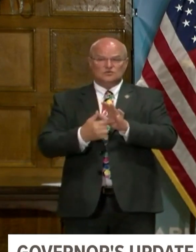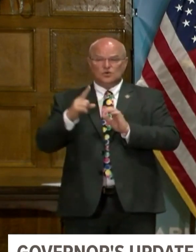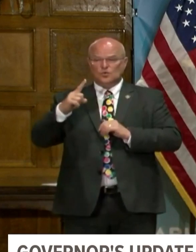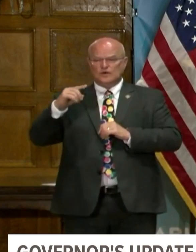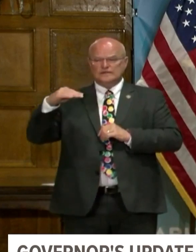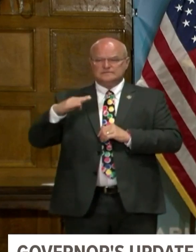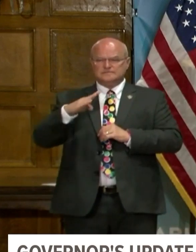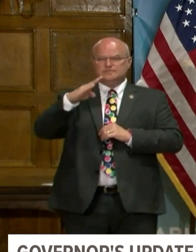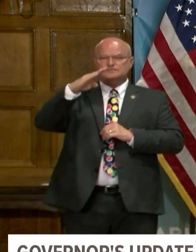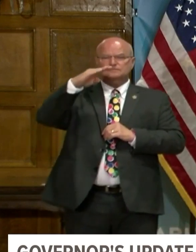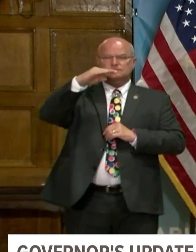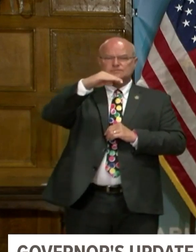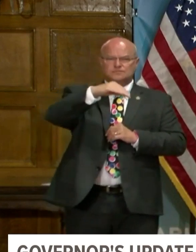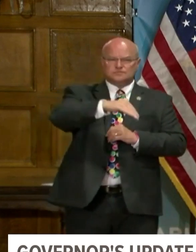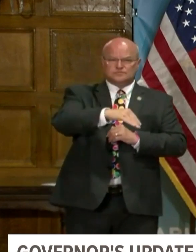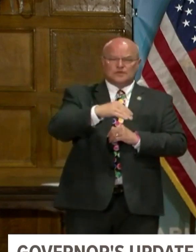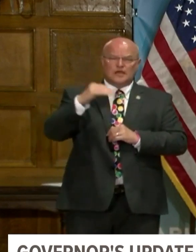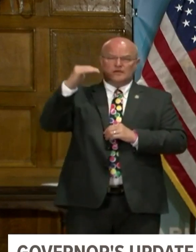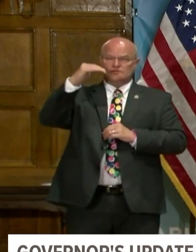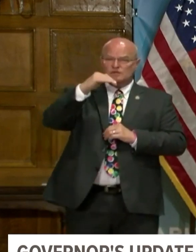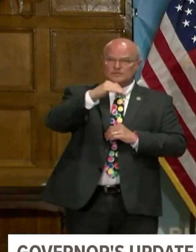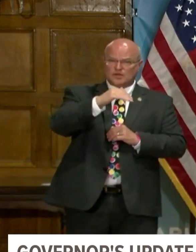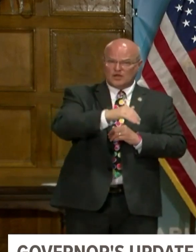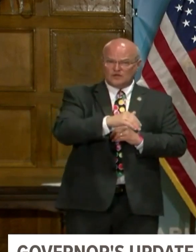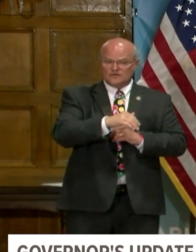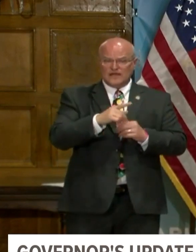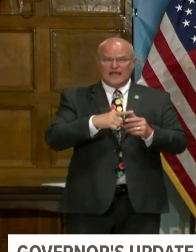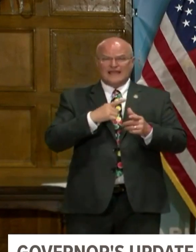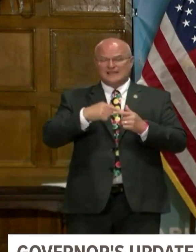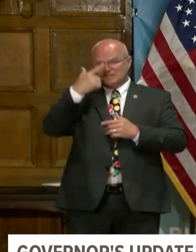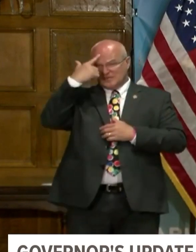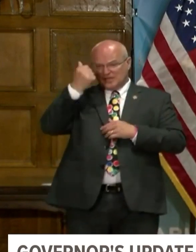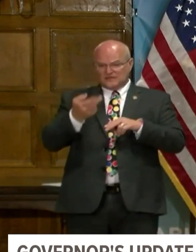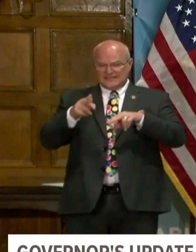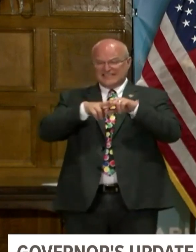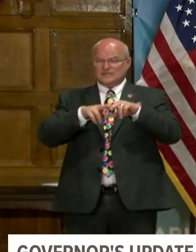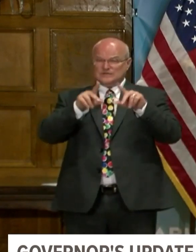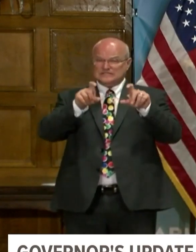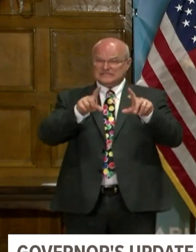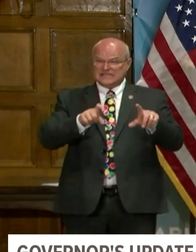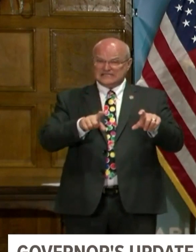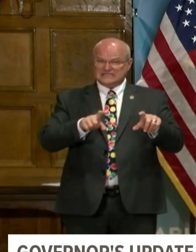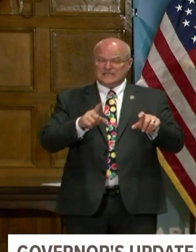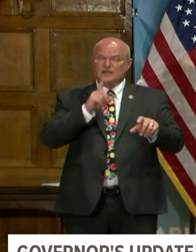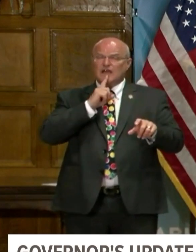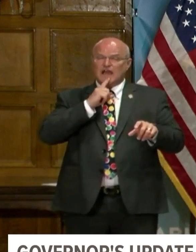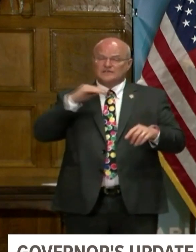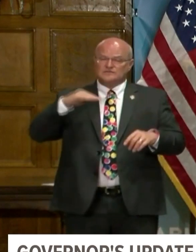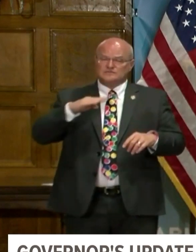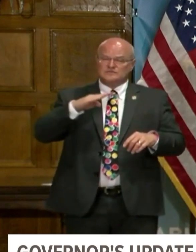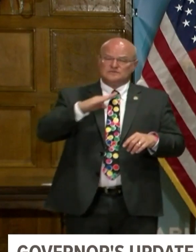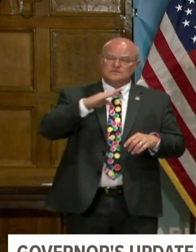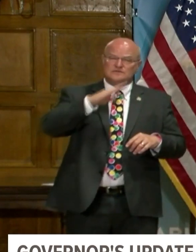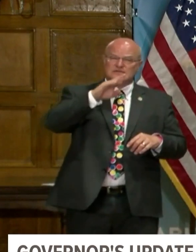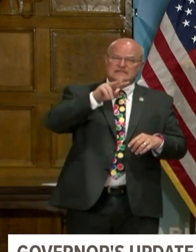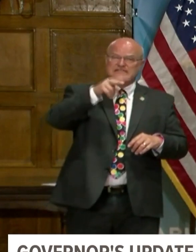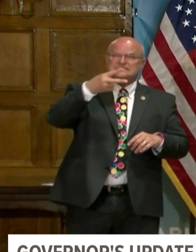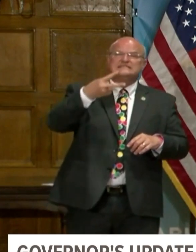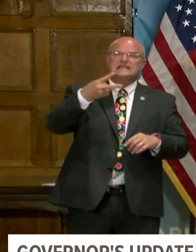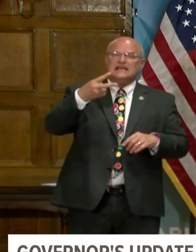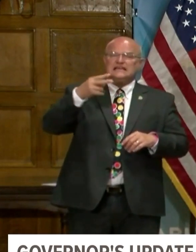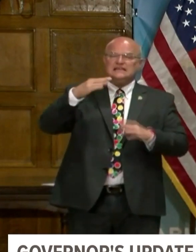peak. And then we've dropped off of that, and then because of the increased testing, we're actually showing a